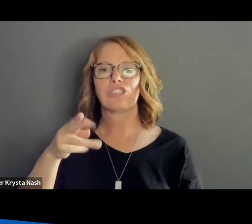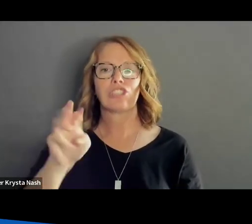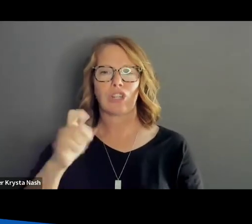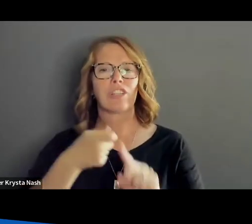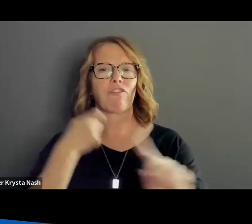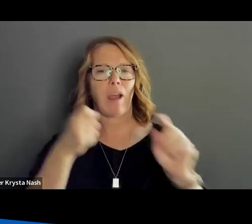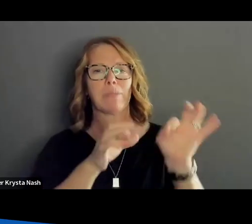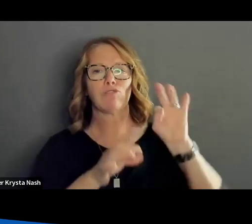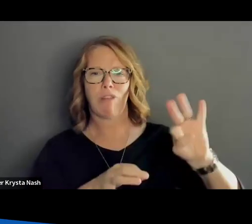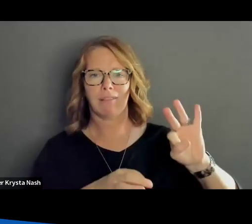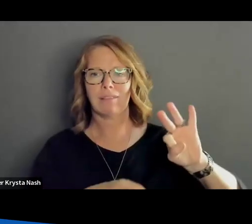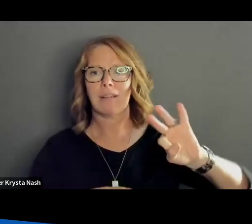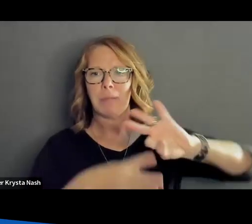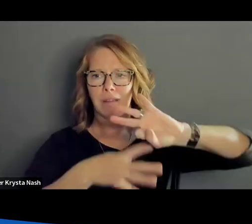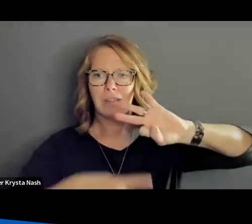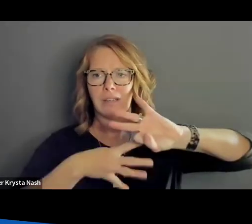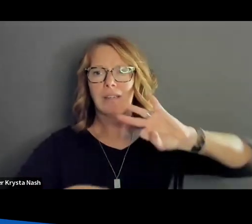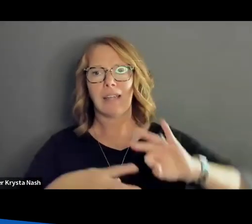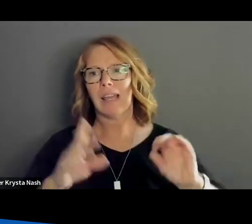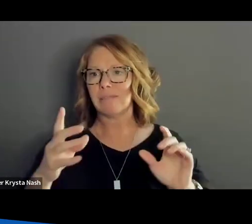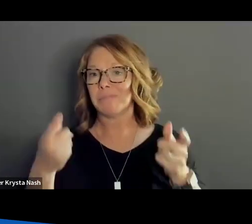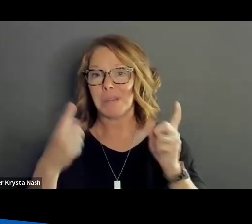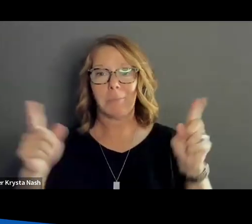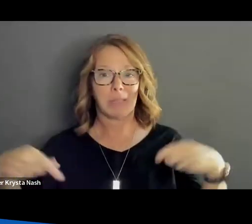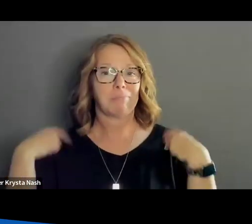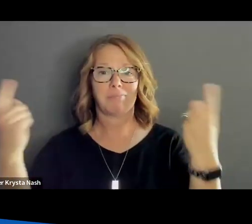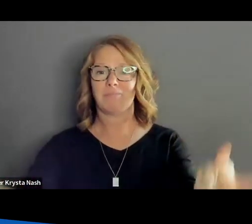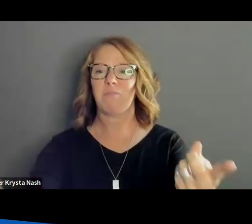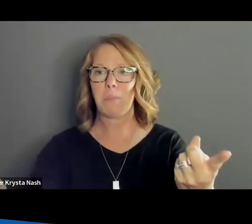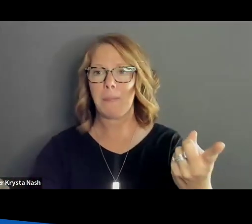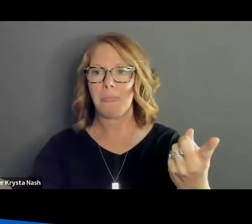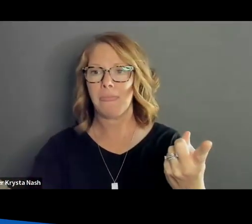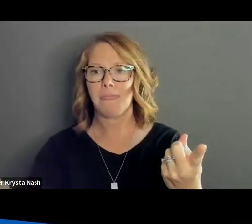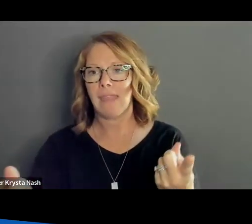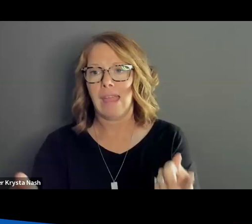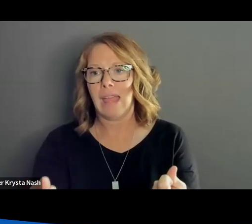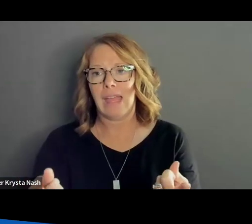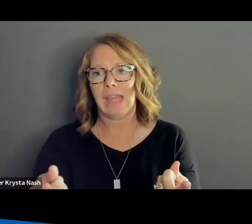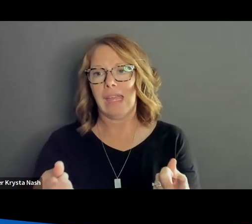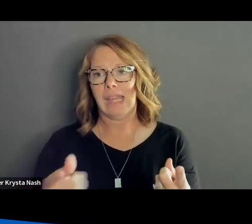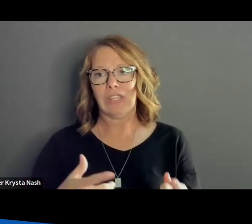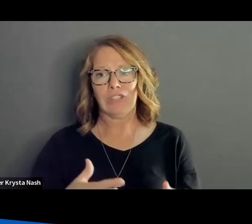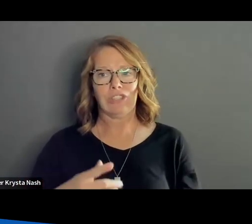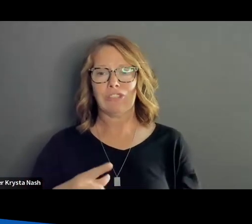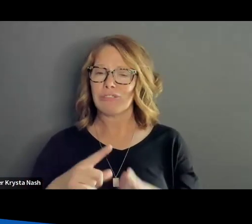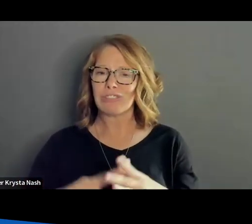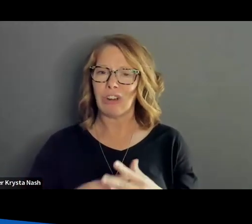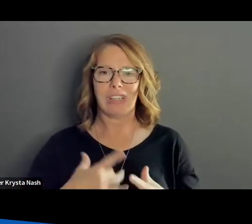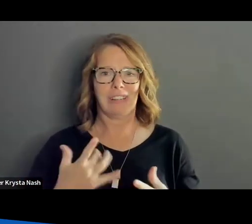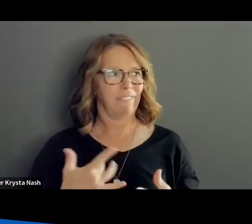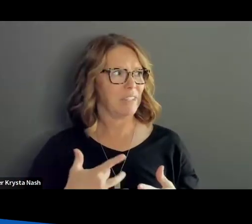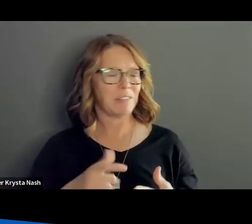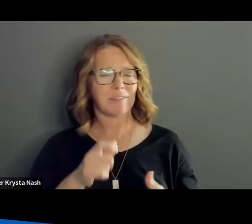rectum, and it's been going on so long that he's really losing faith in living, which is really